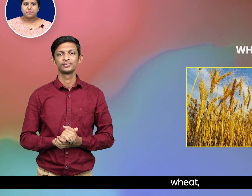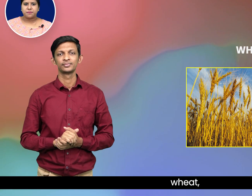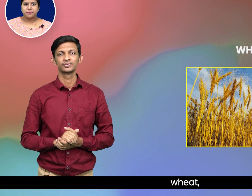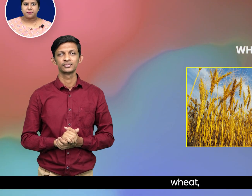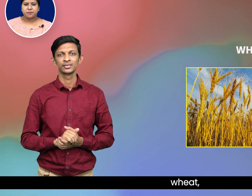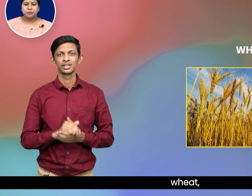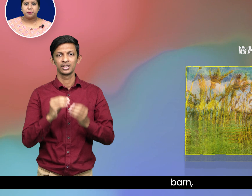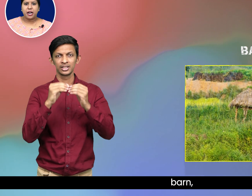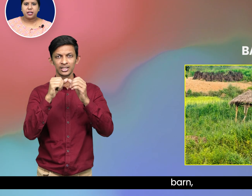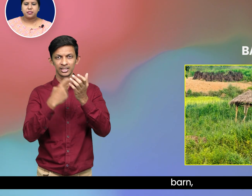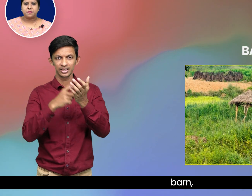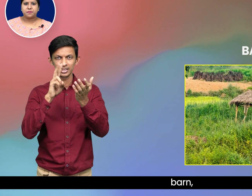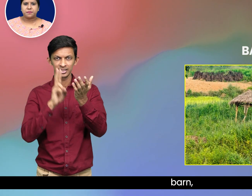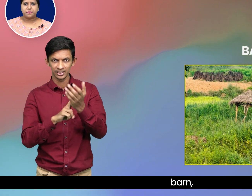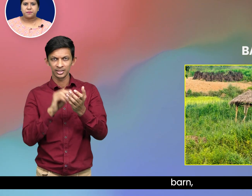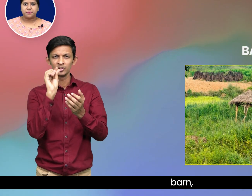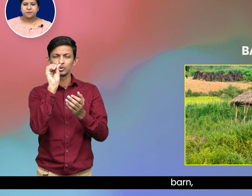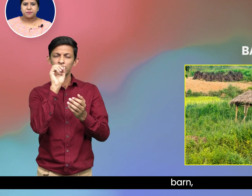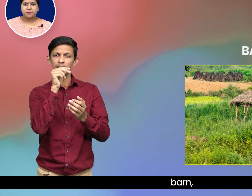wheat, barn,